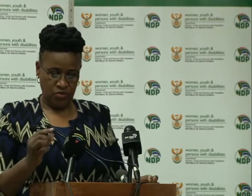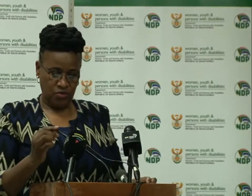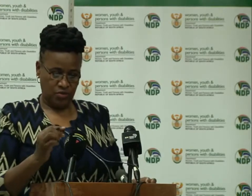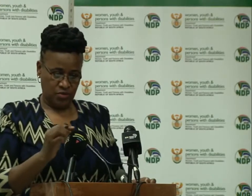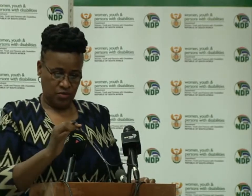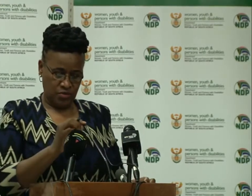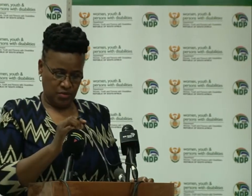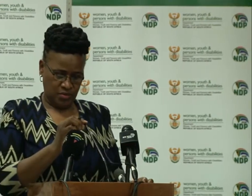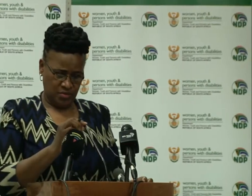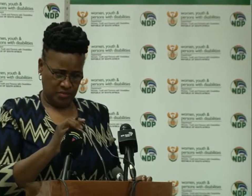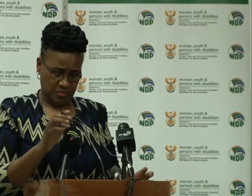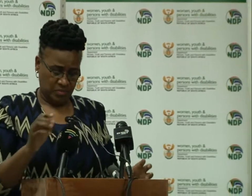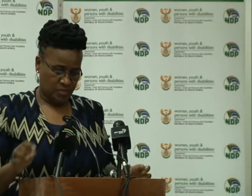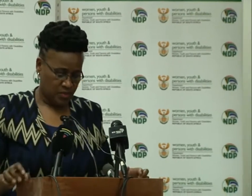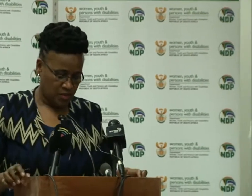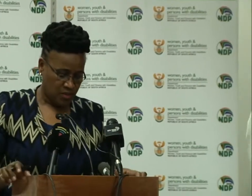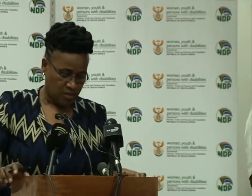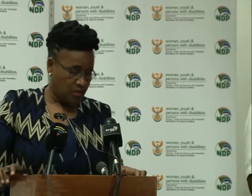Thank you.